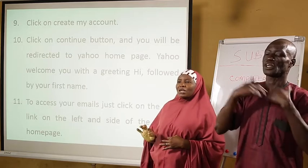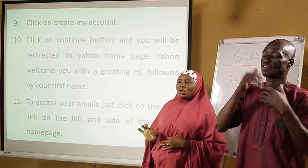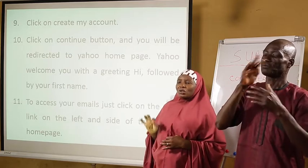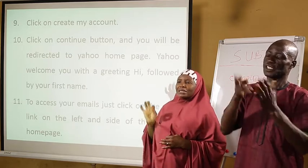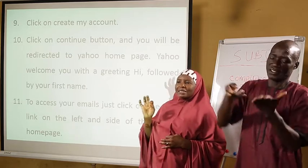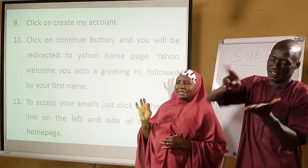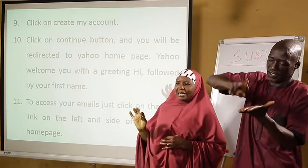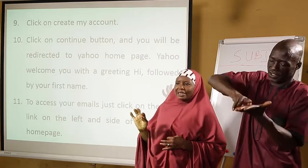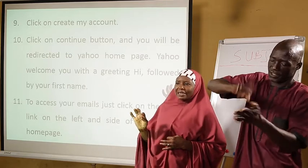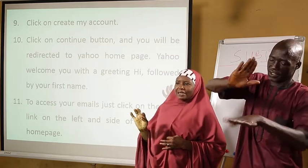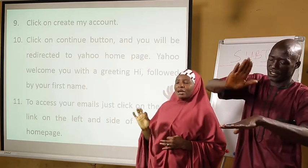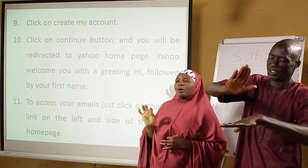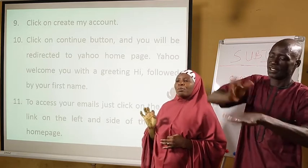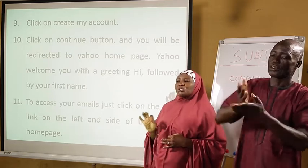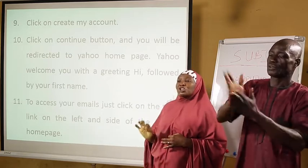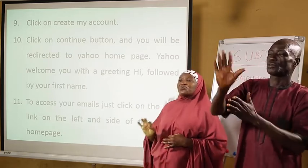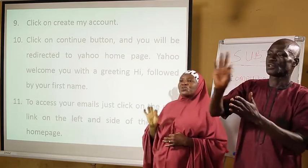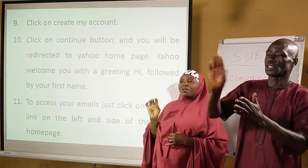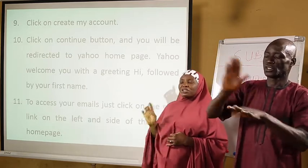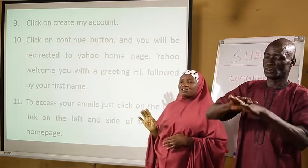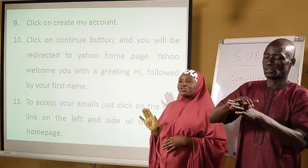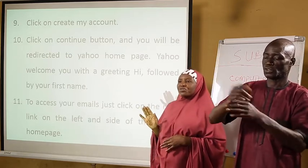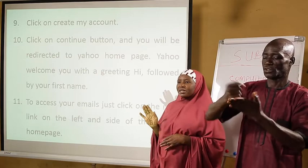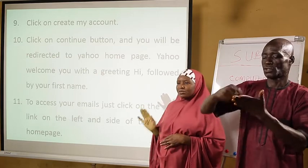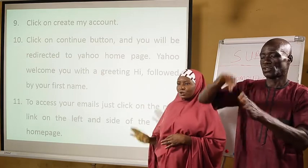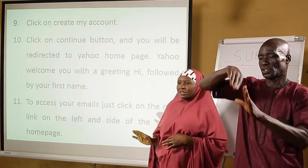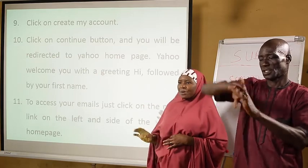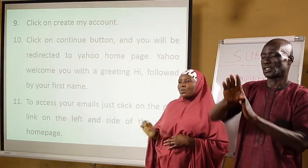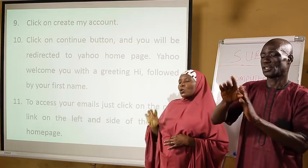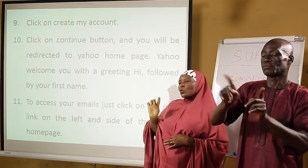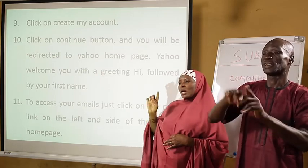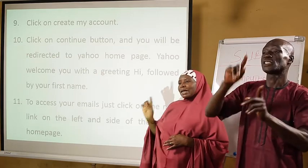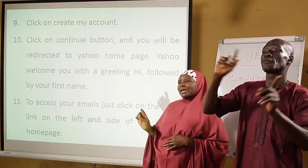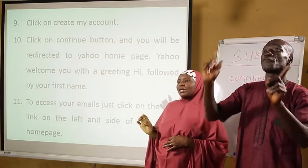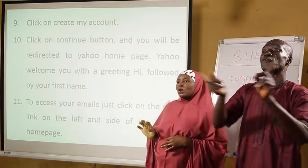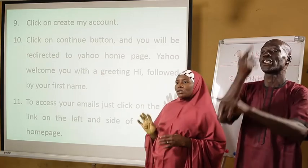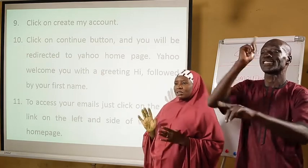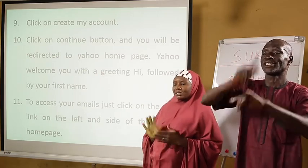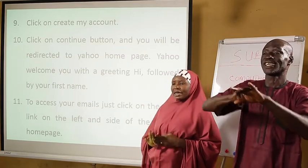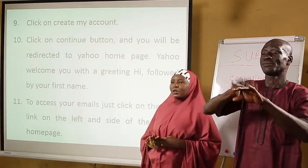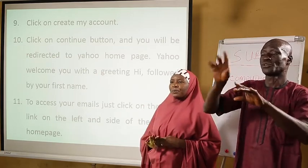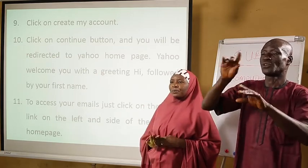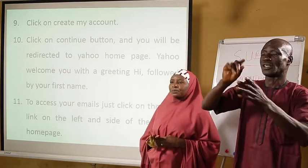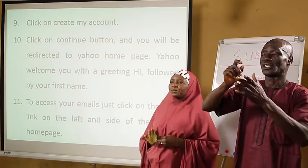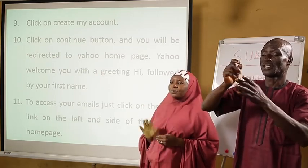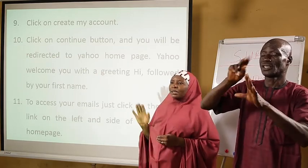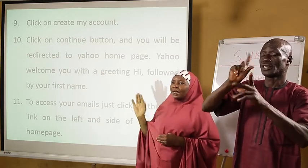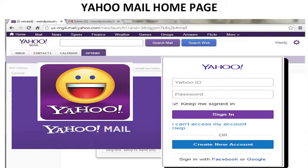by clicking on Sign In. But if you are registering for this first time, you are clicking on Sign